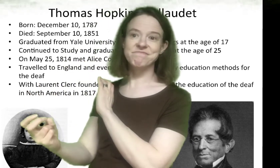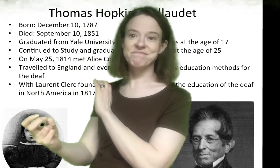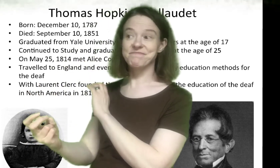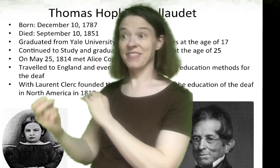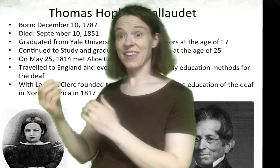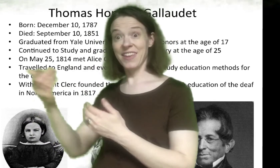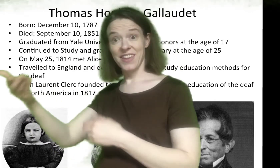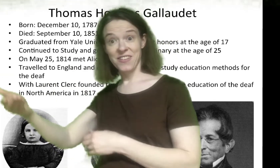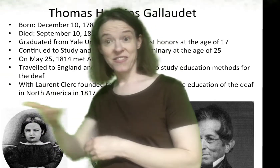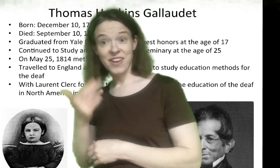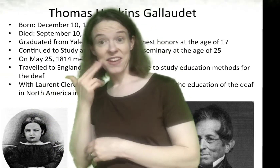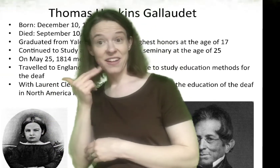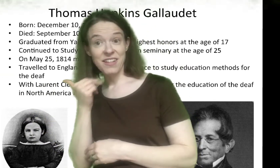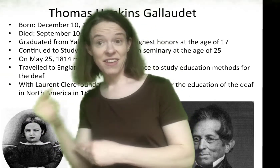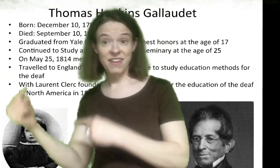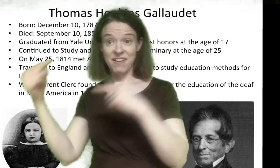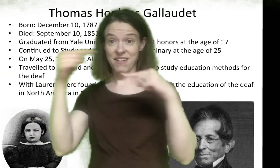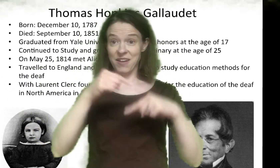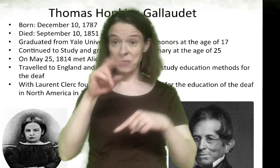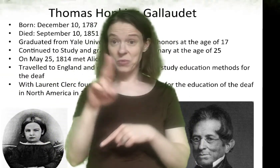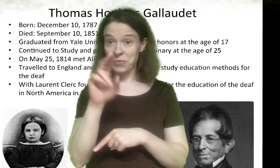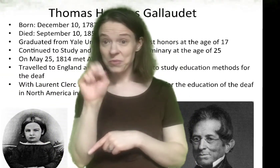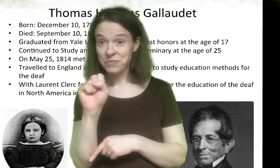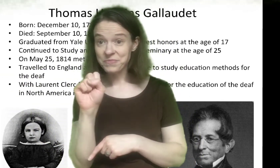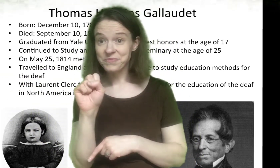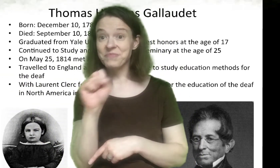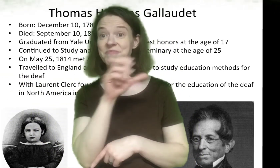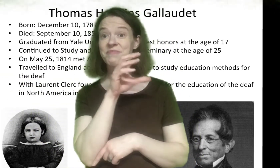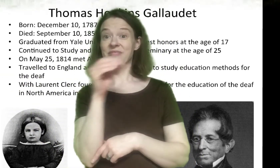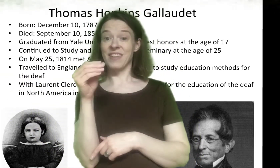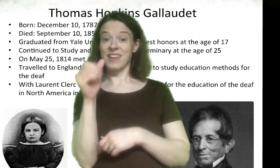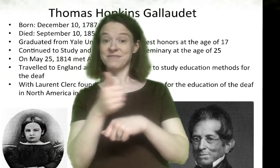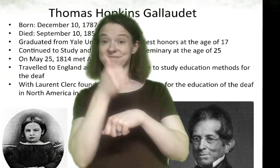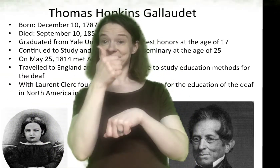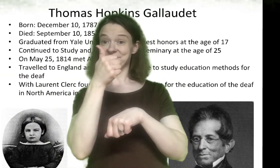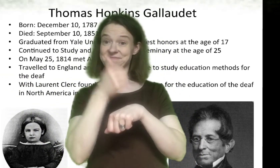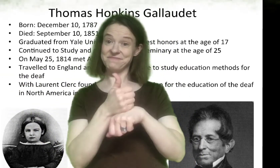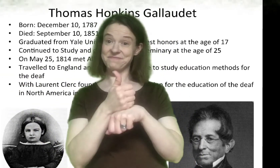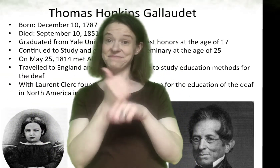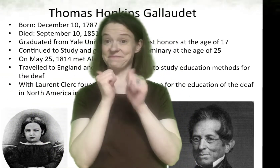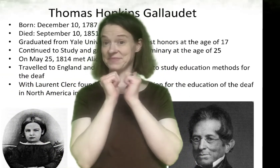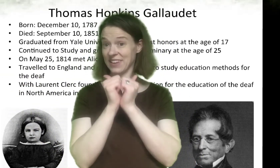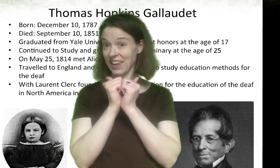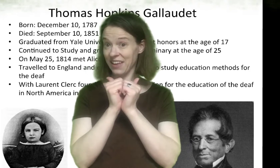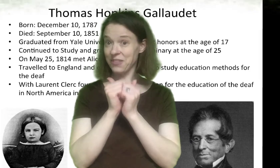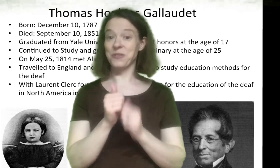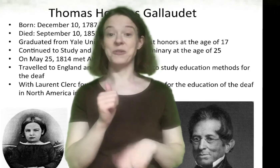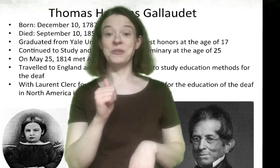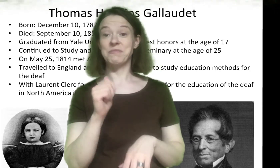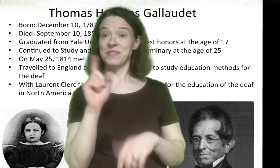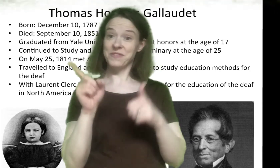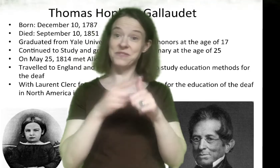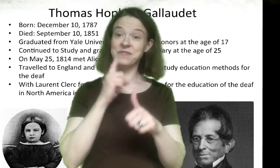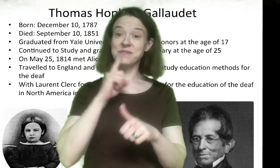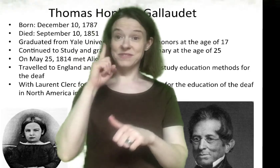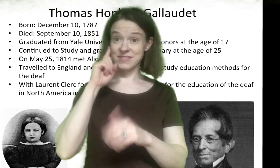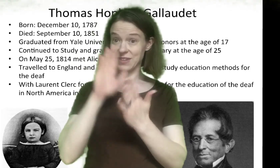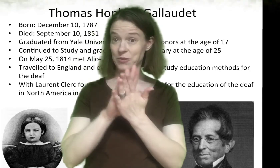and Gallaudet was amazed and invited Clerc to come to the United States, and together they founded the first